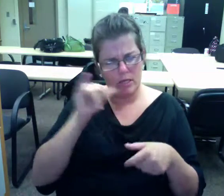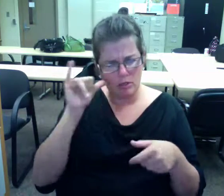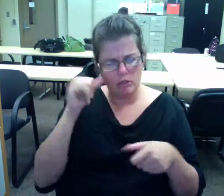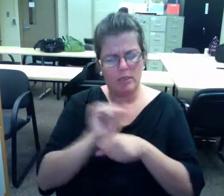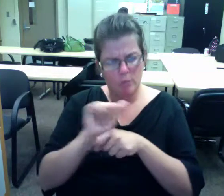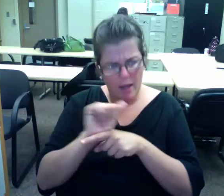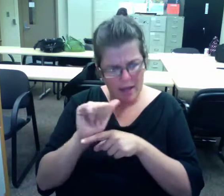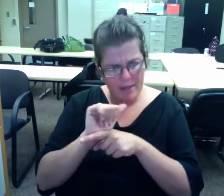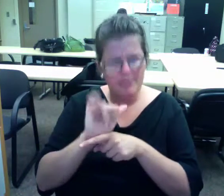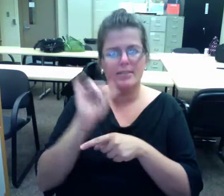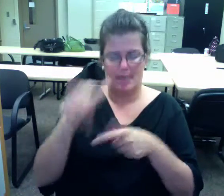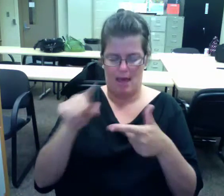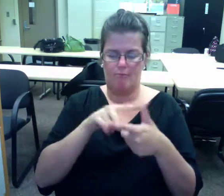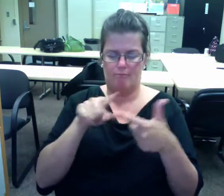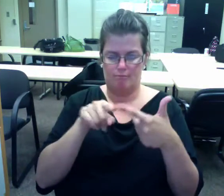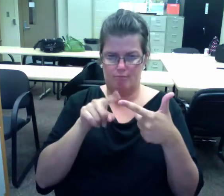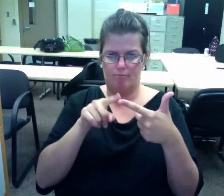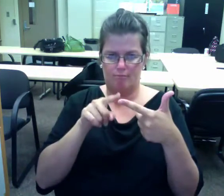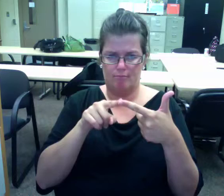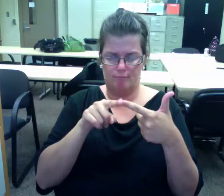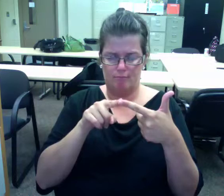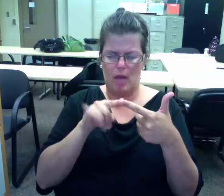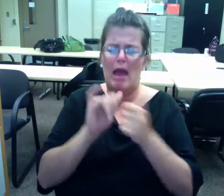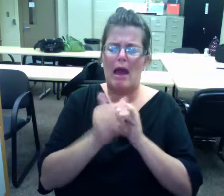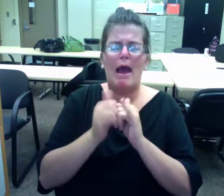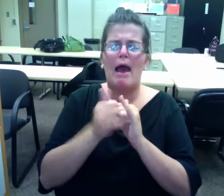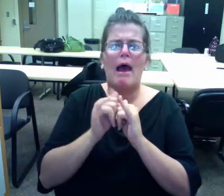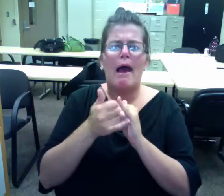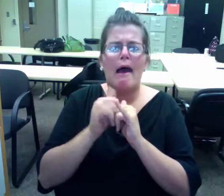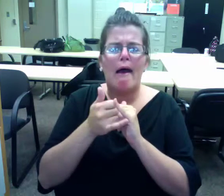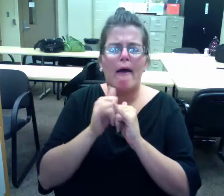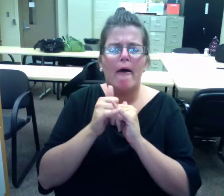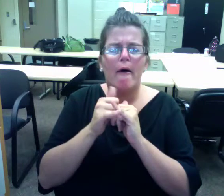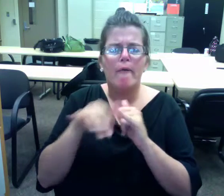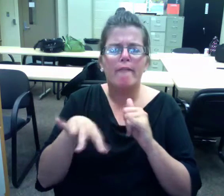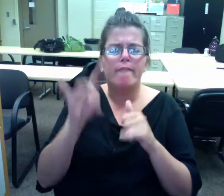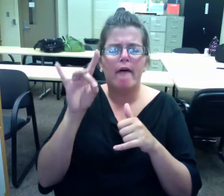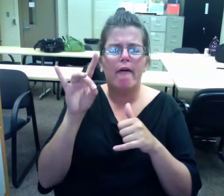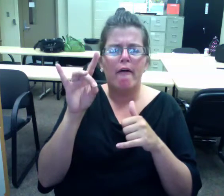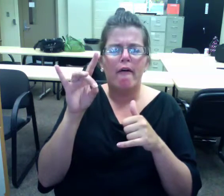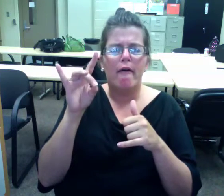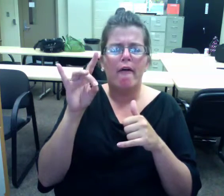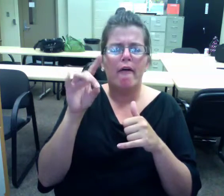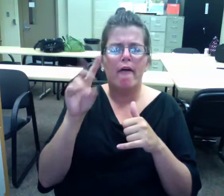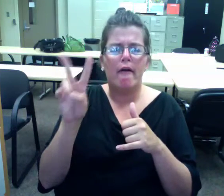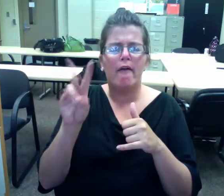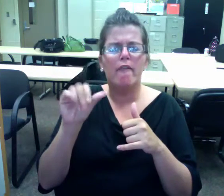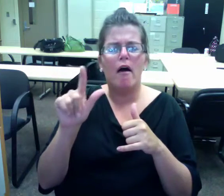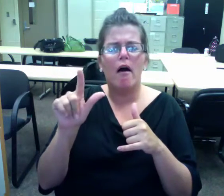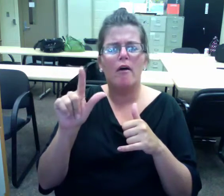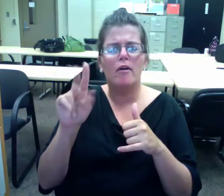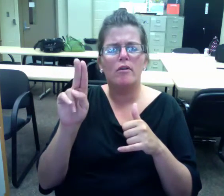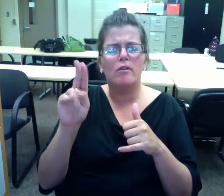Now, how do we calculate volume? Remember, in addition to the length and